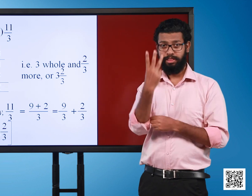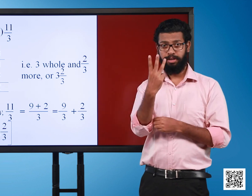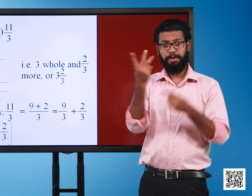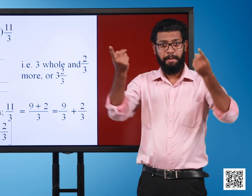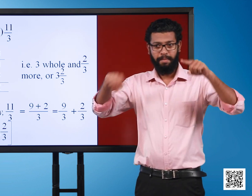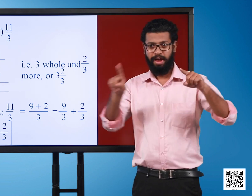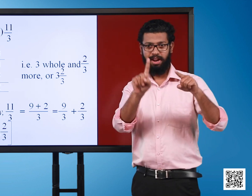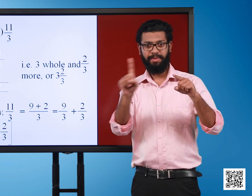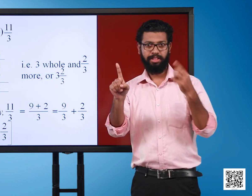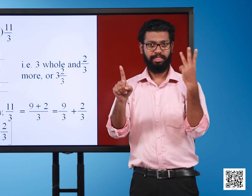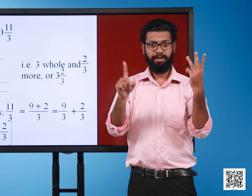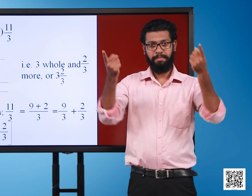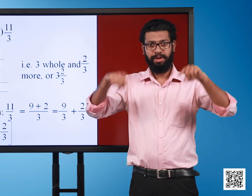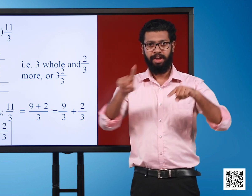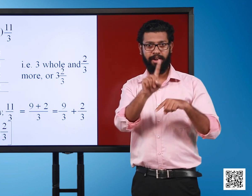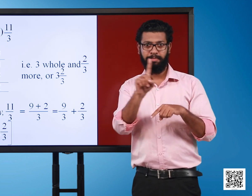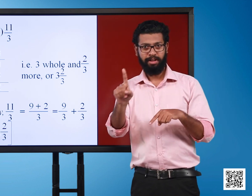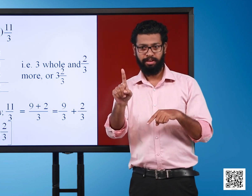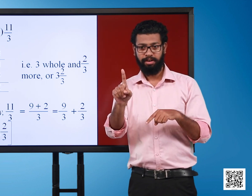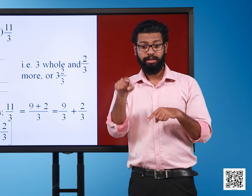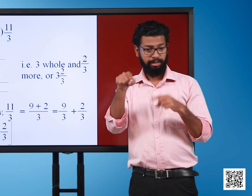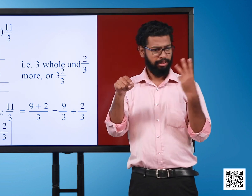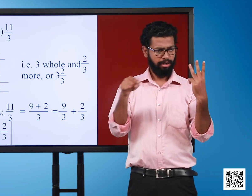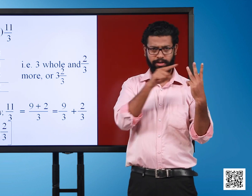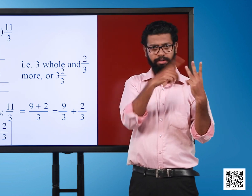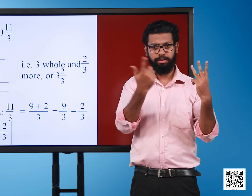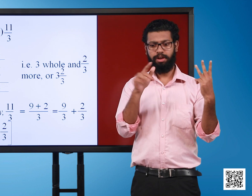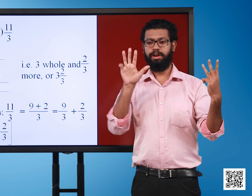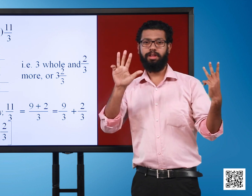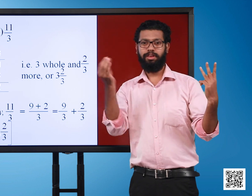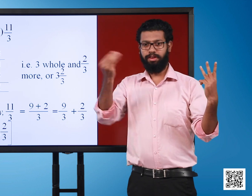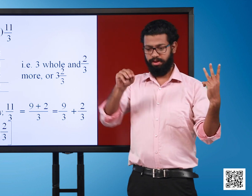11 divided by 3. 3 3's the 9, remainder 2.